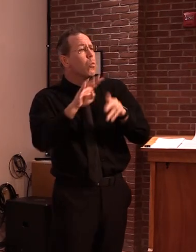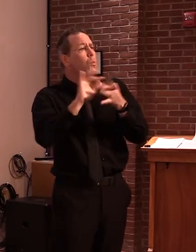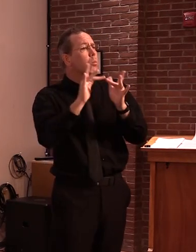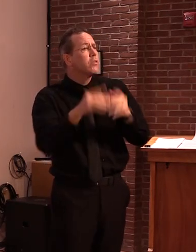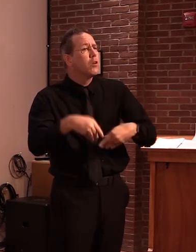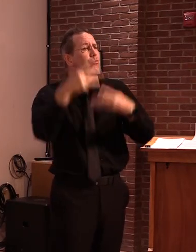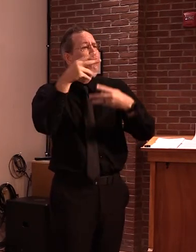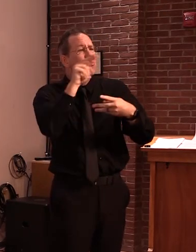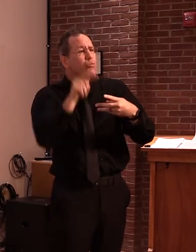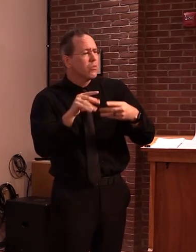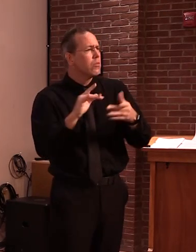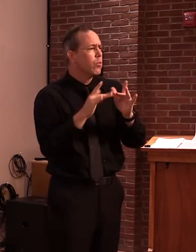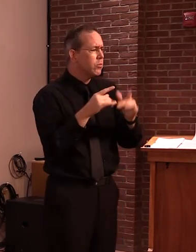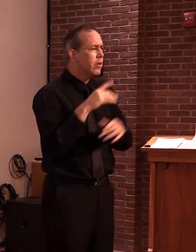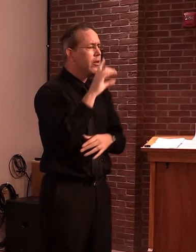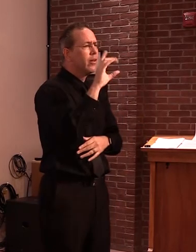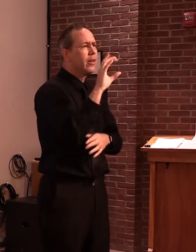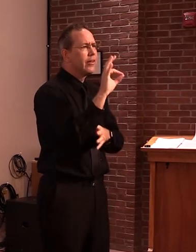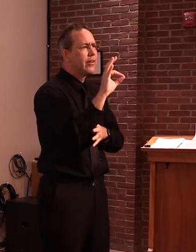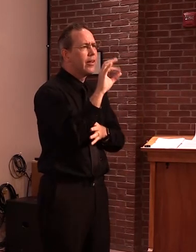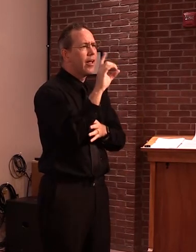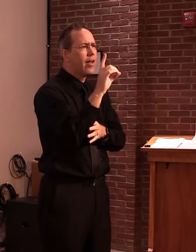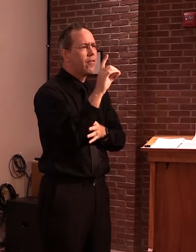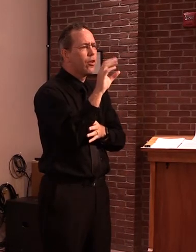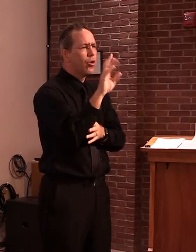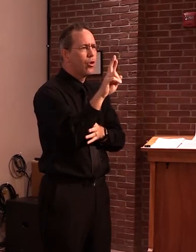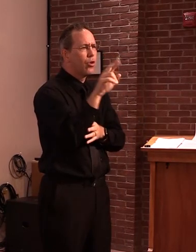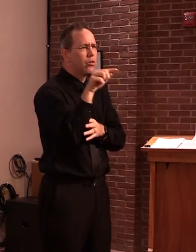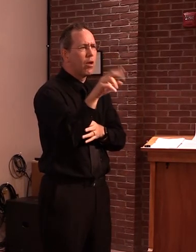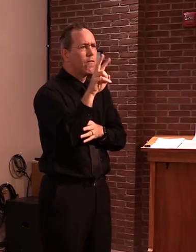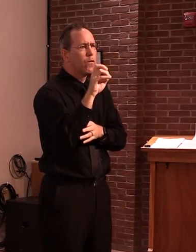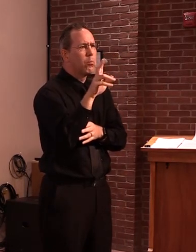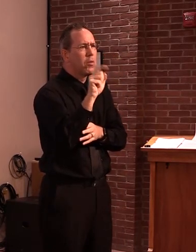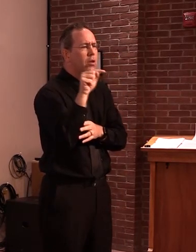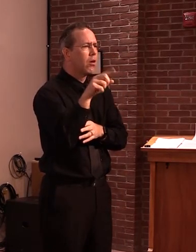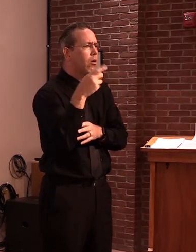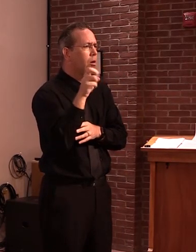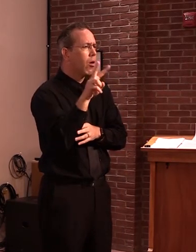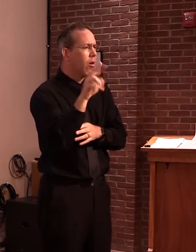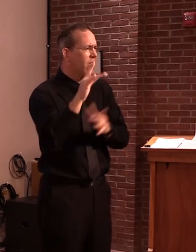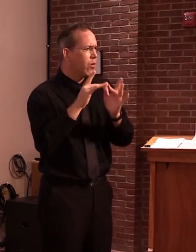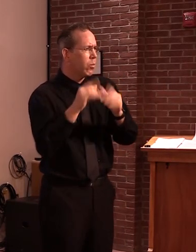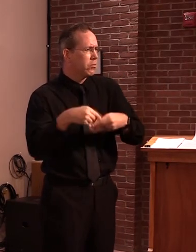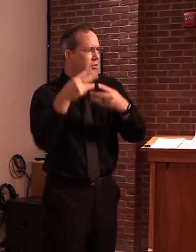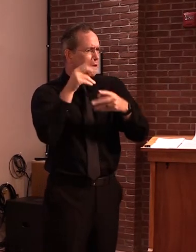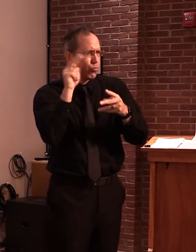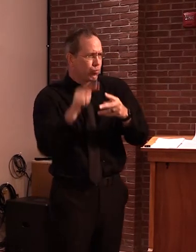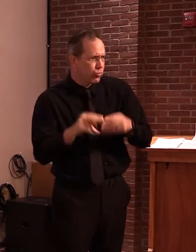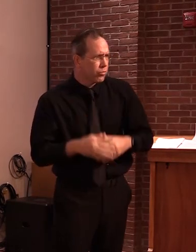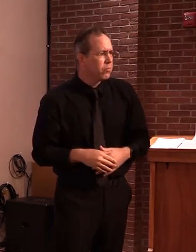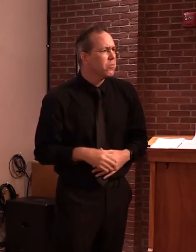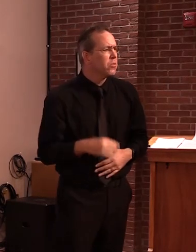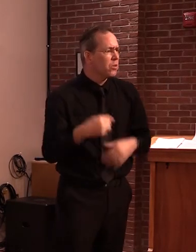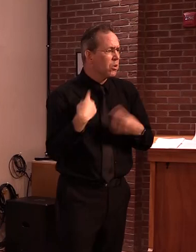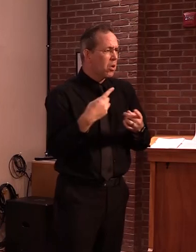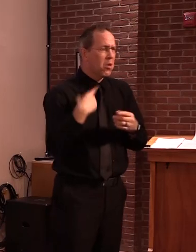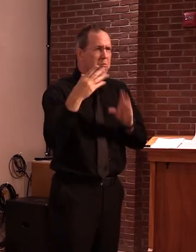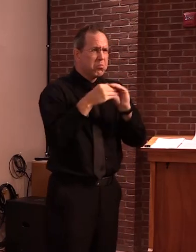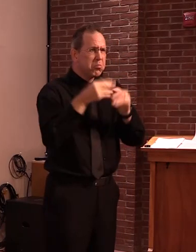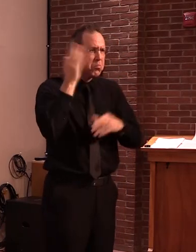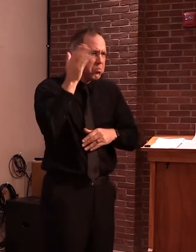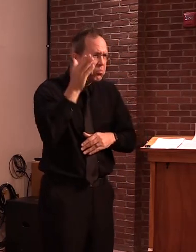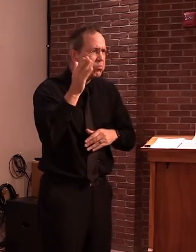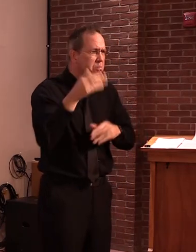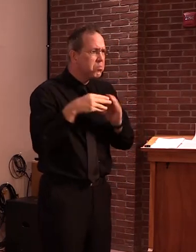dfr.vermont.gov, where you can find all of our past presentations and information on all of our modeling partners as well.